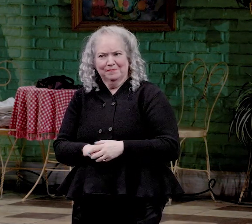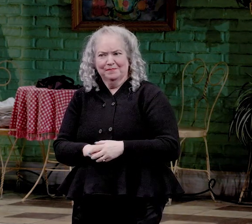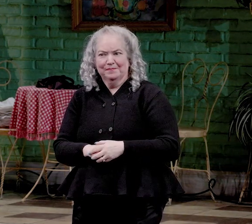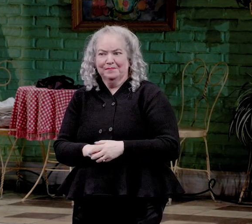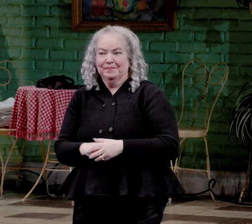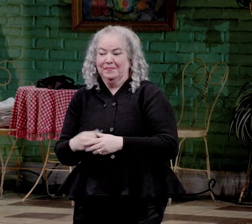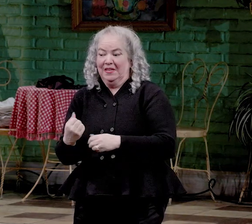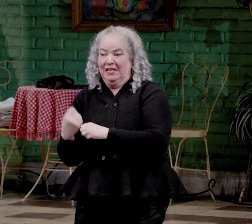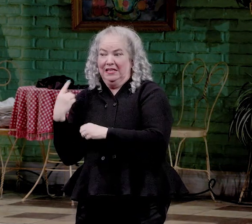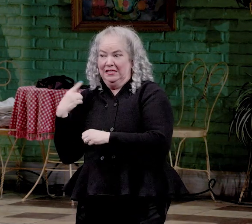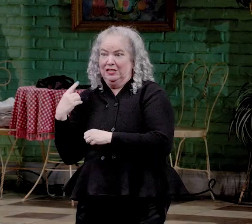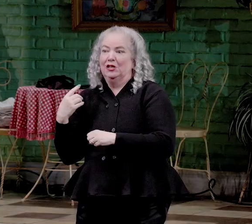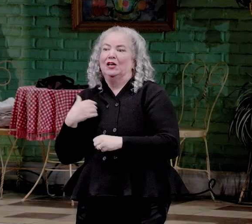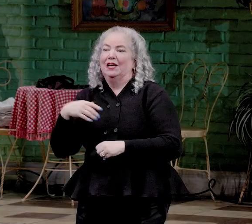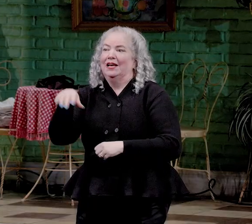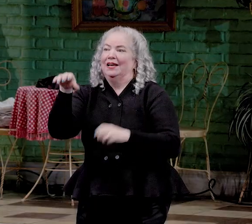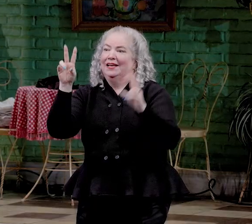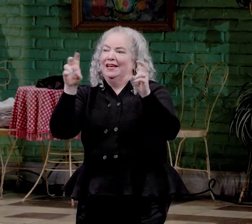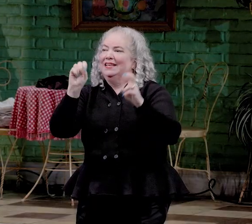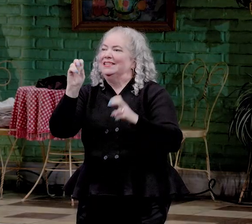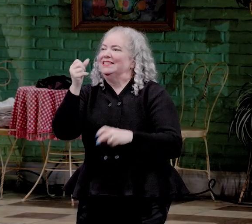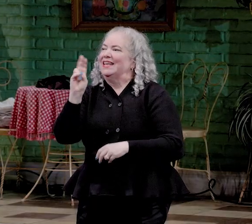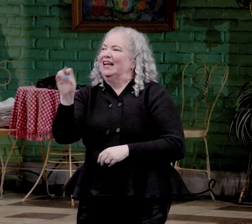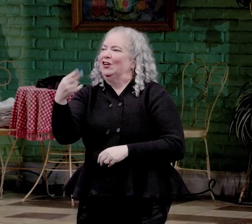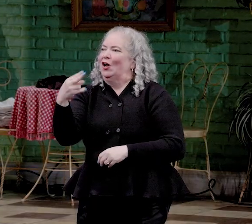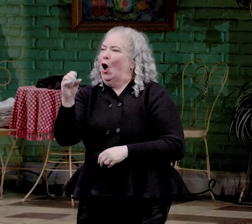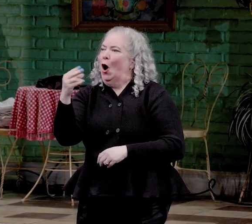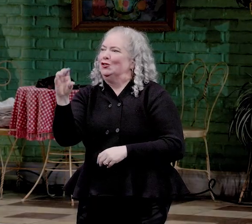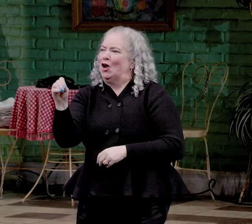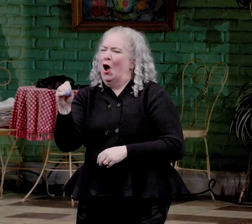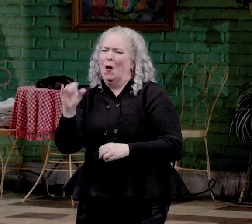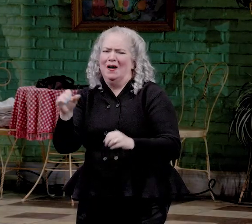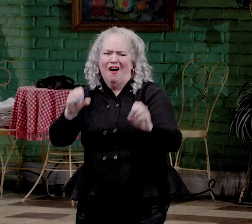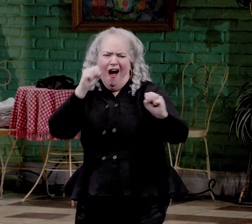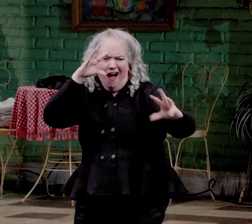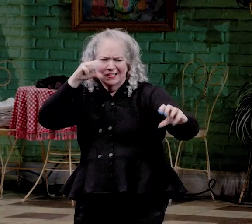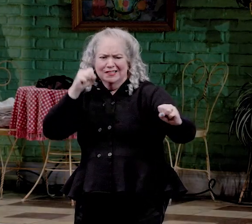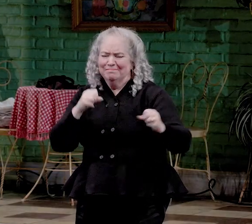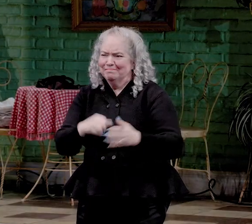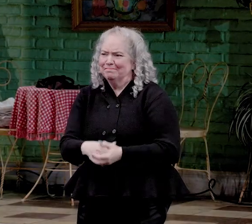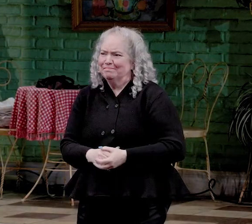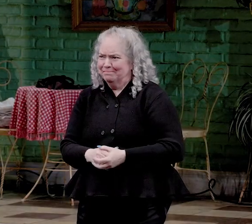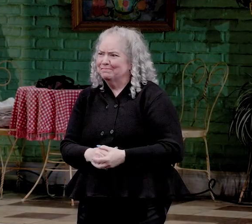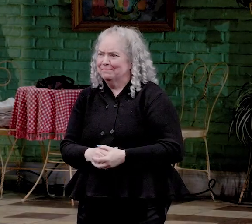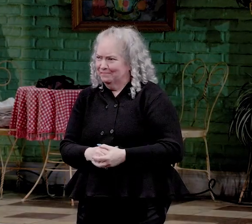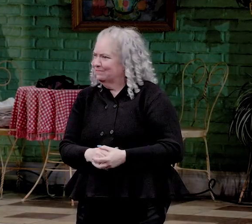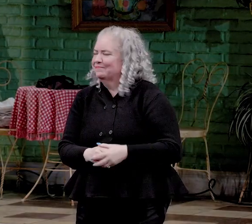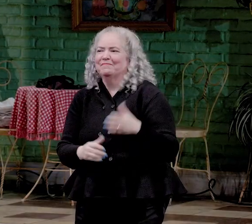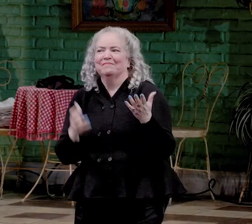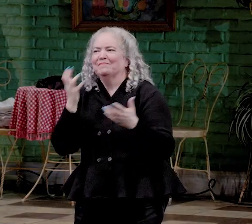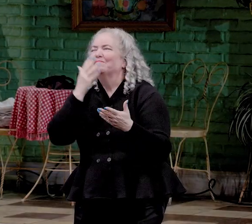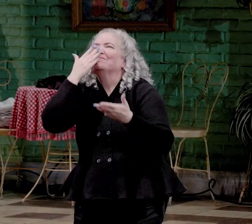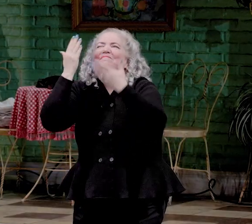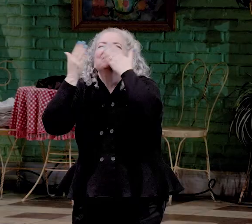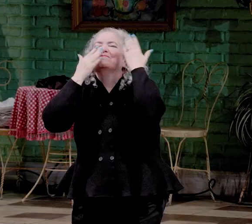Last season, Sancocho knocked it out of the park.